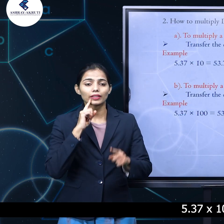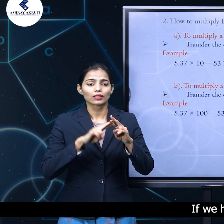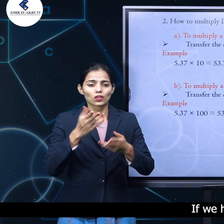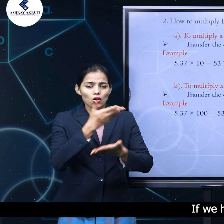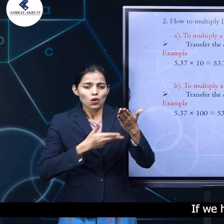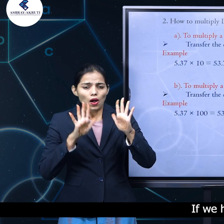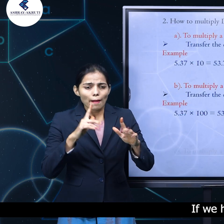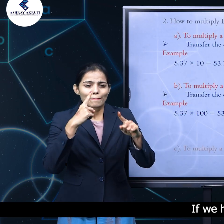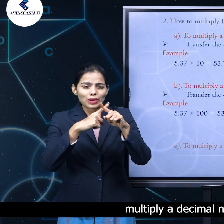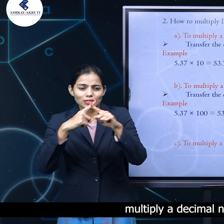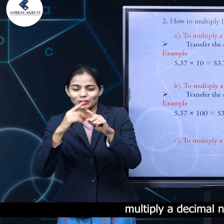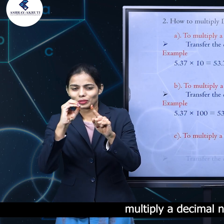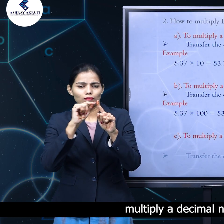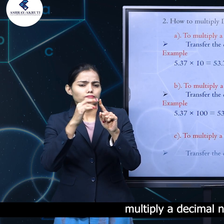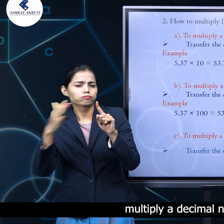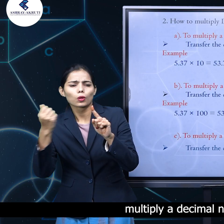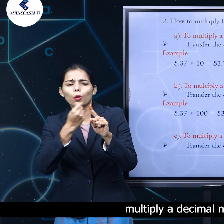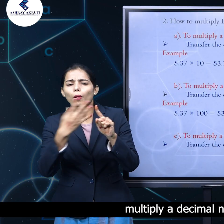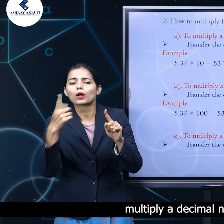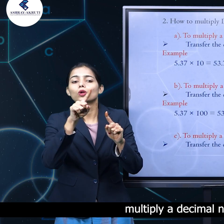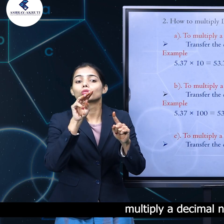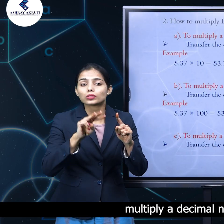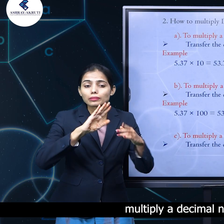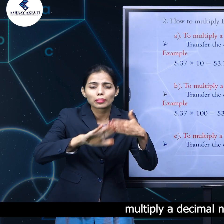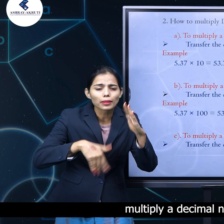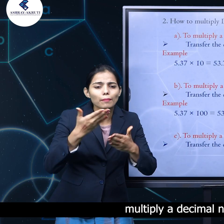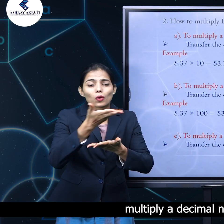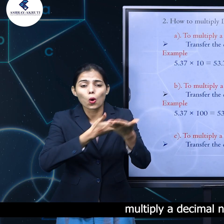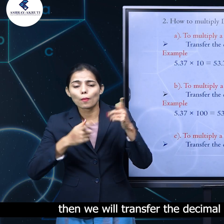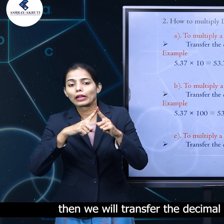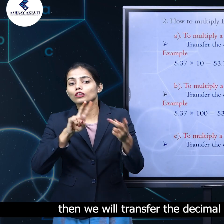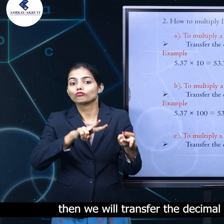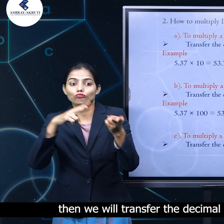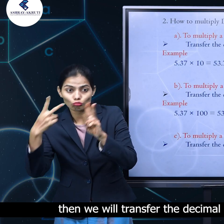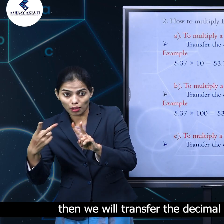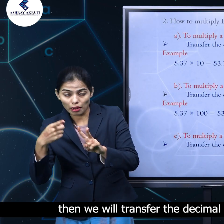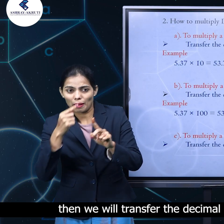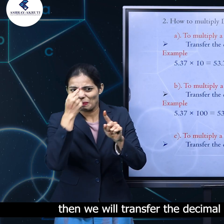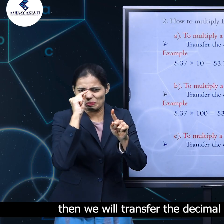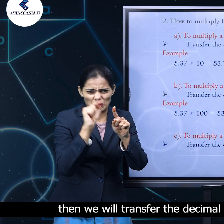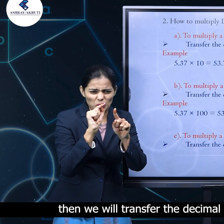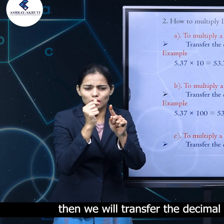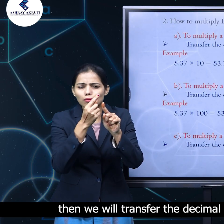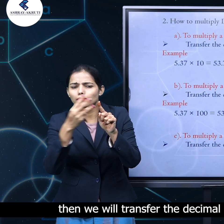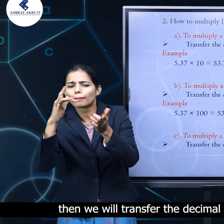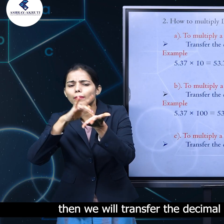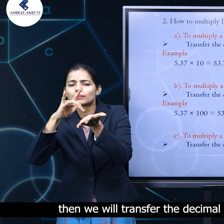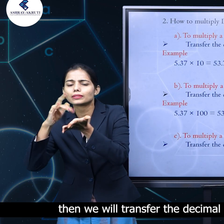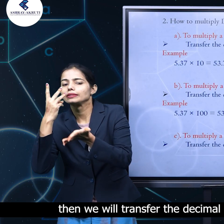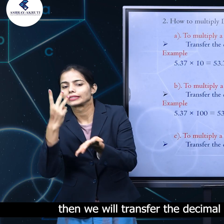If we have to multiply a decimal number by 1000, then we will transfer the decimal point to the right by